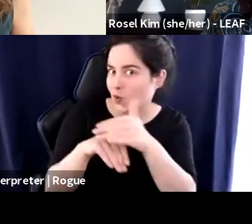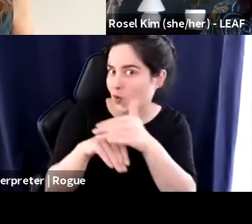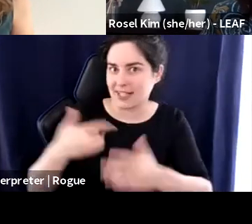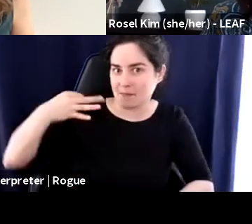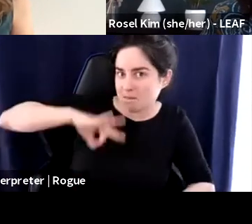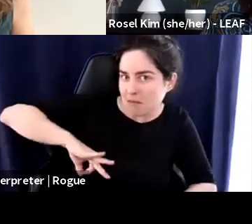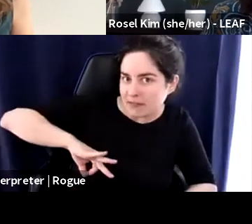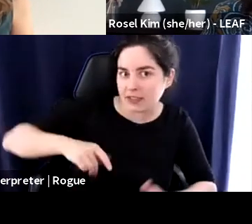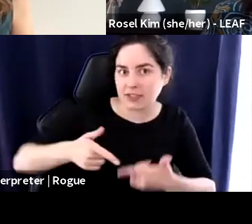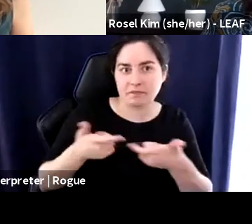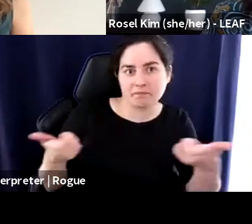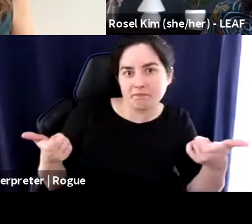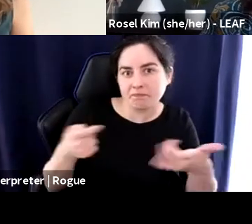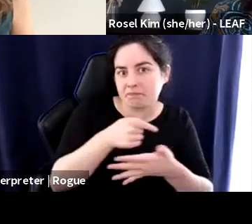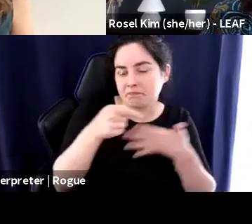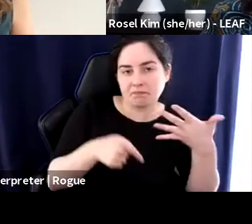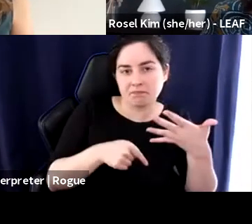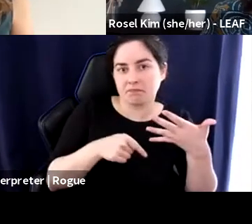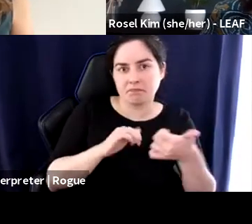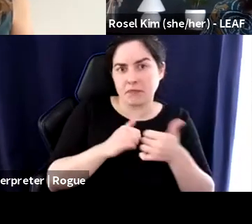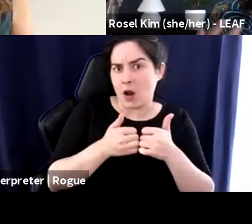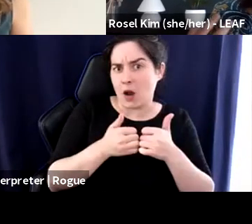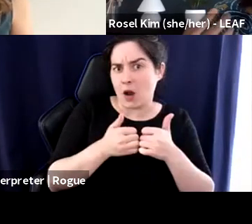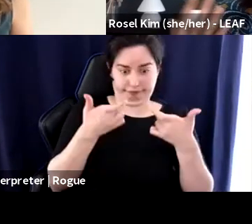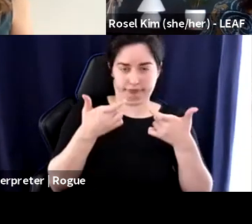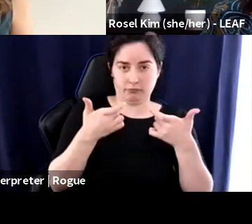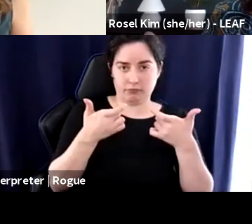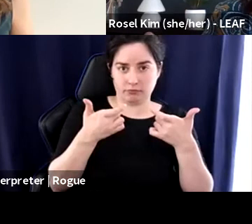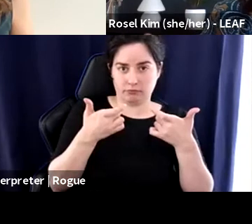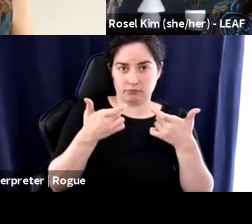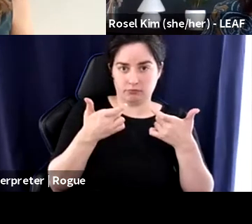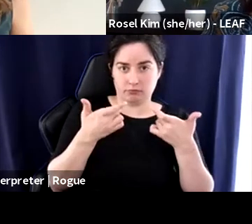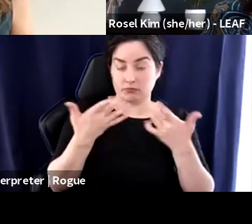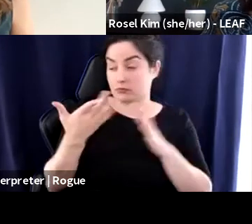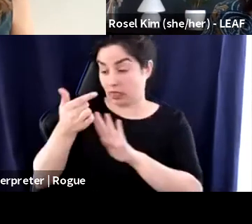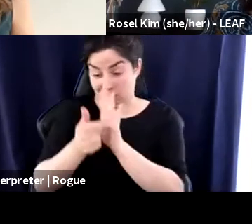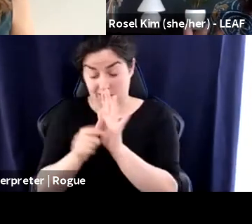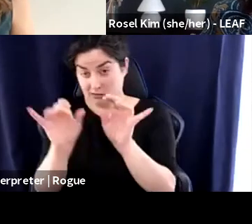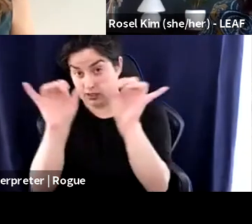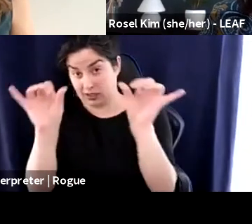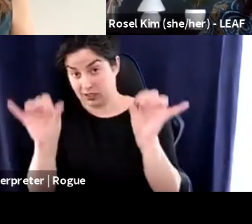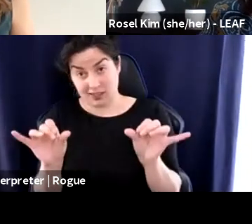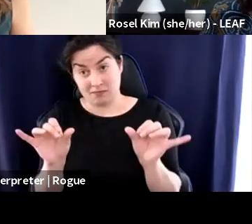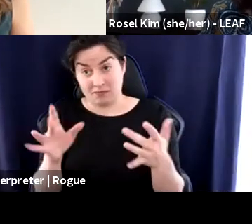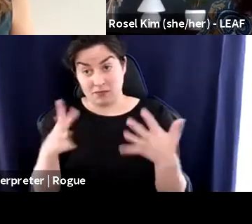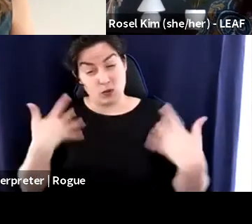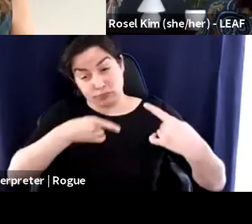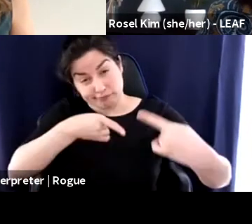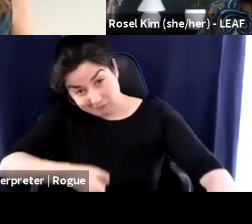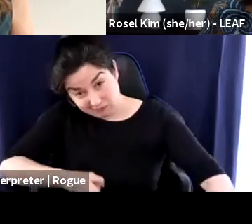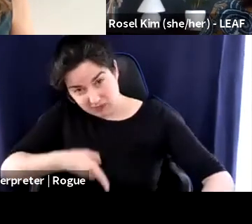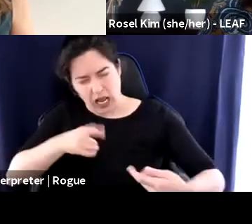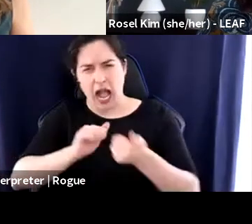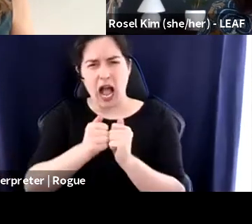benefits, and just, the legal system is difficult to understand